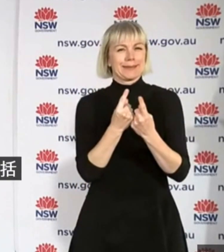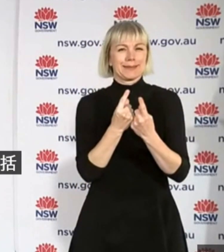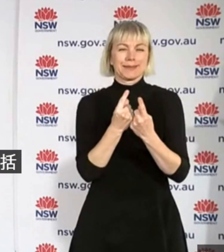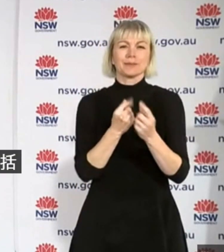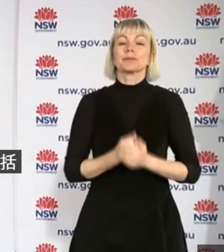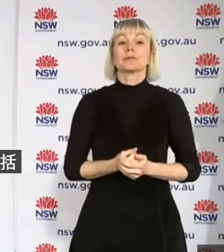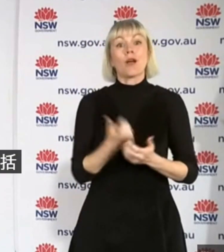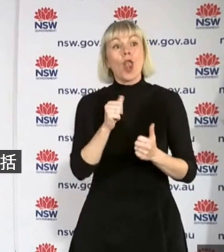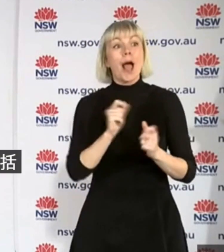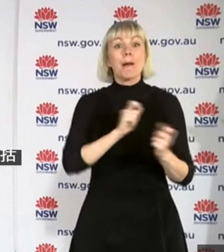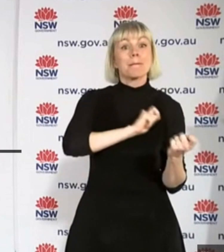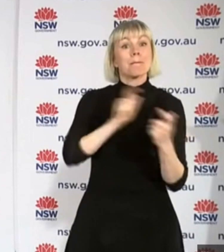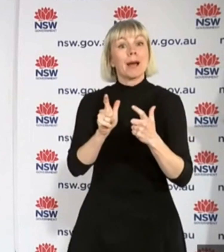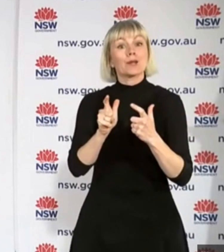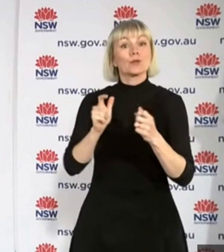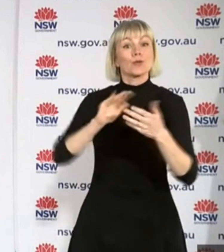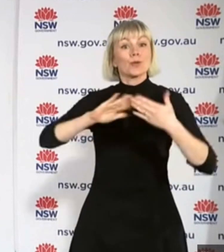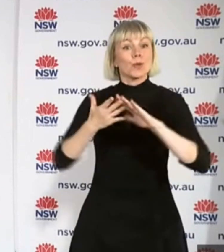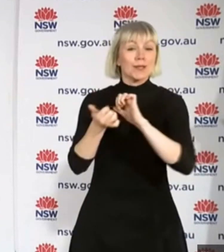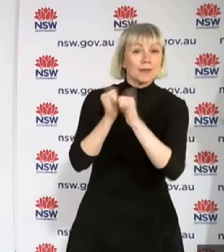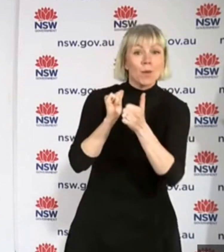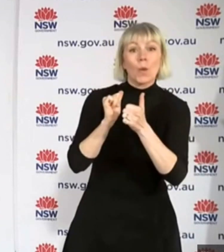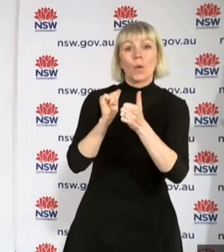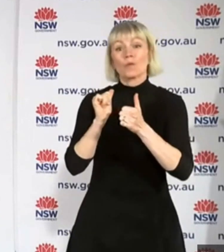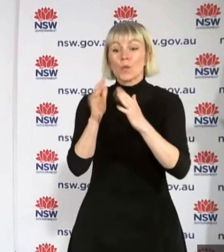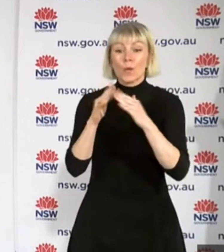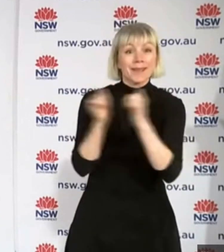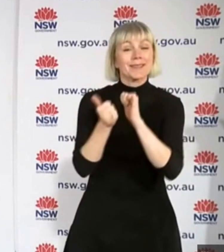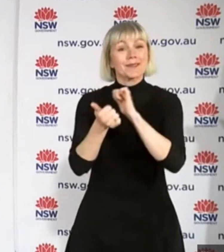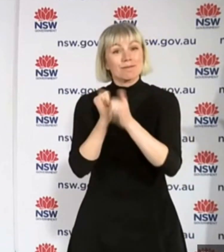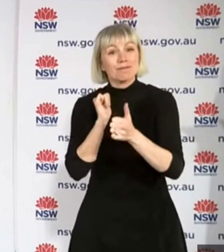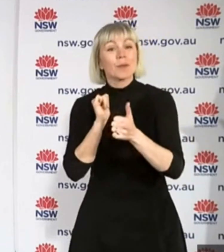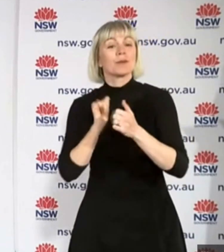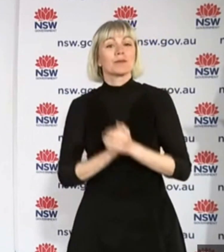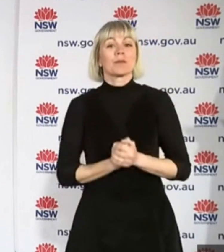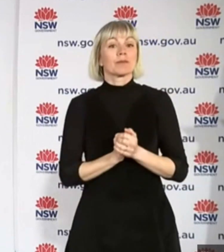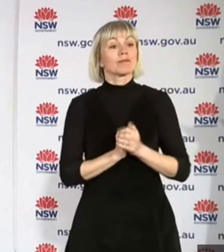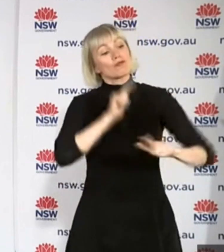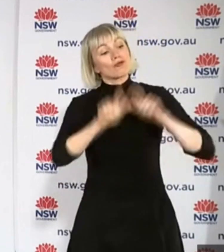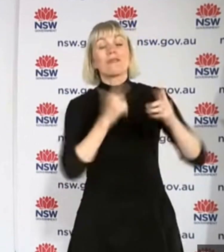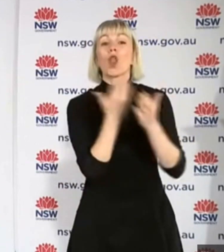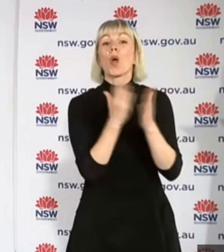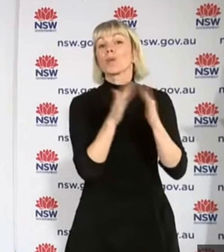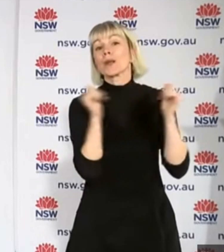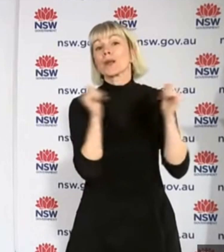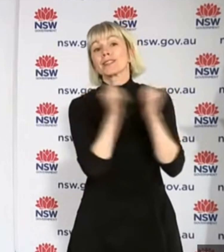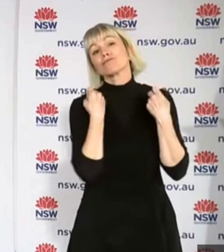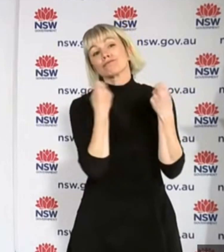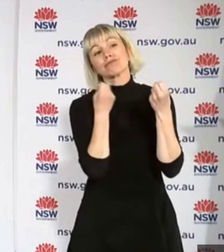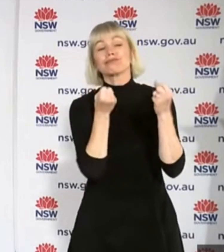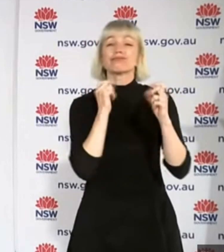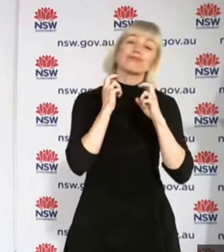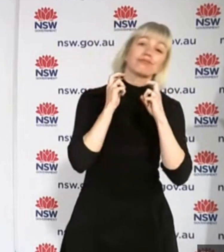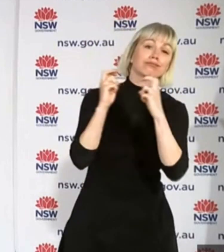including community sport, regional travel, and a whole range of other things. And then on the 1st of December will be the